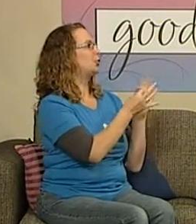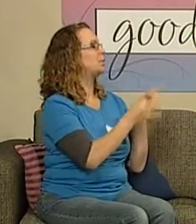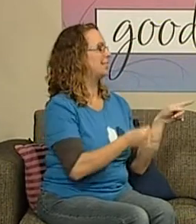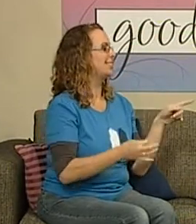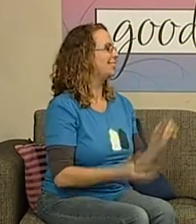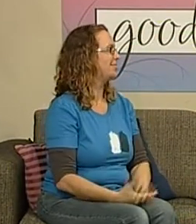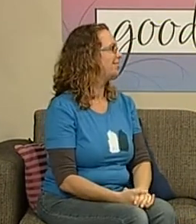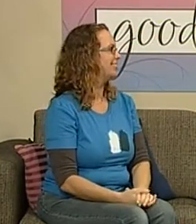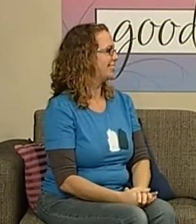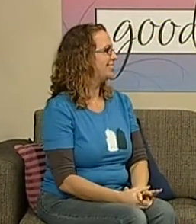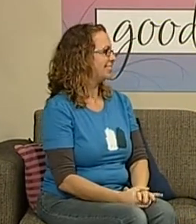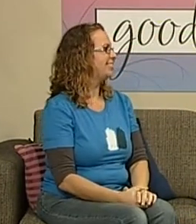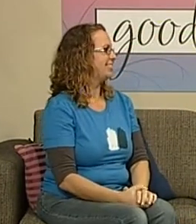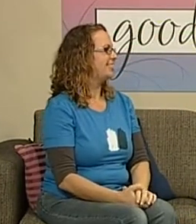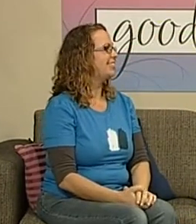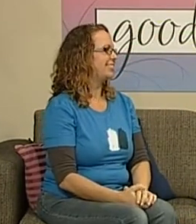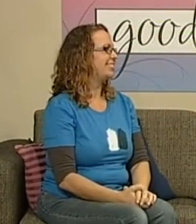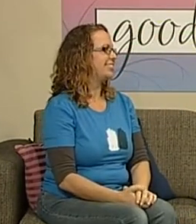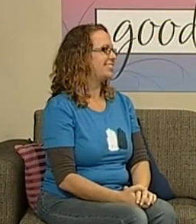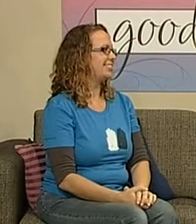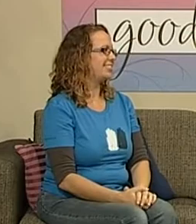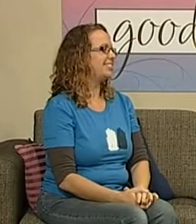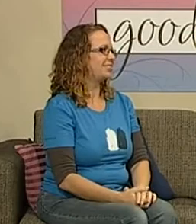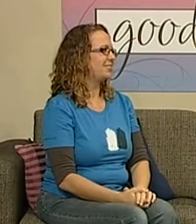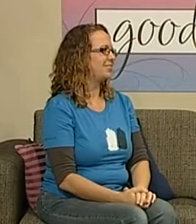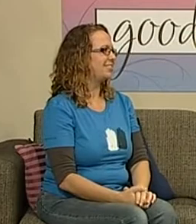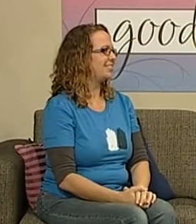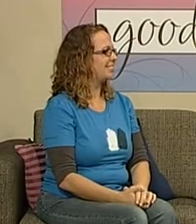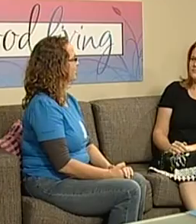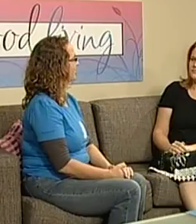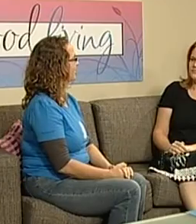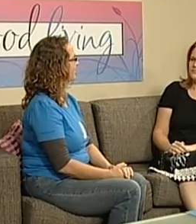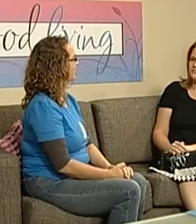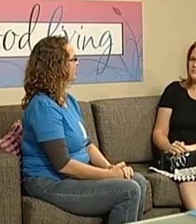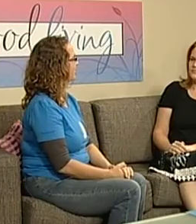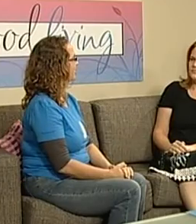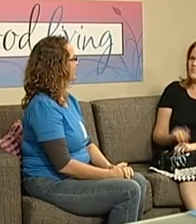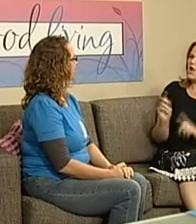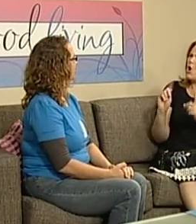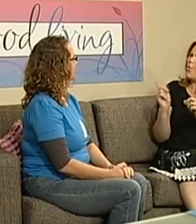beside you today, and the deaf person would look between the two people. And what about using visual aids?